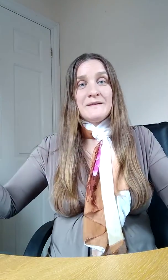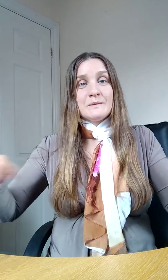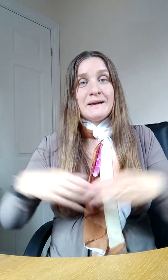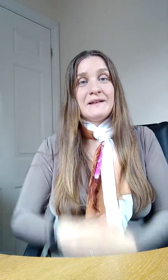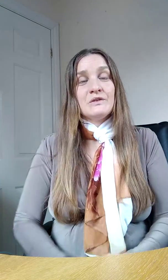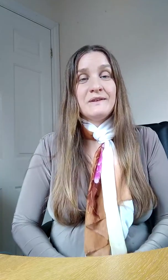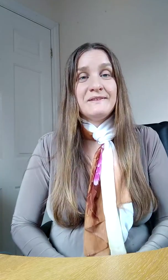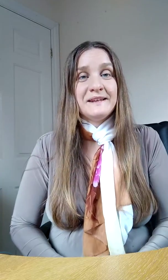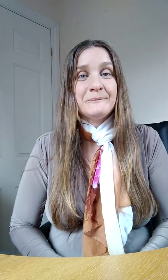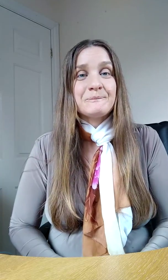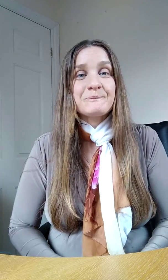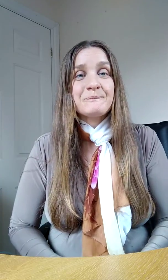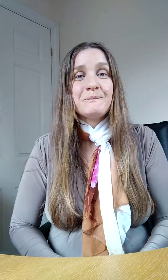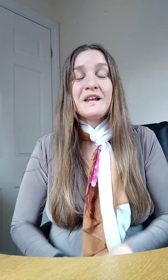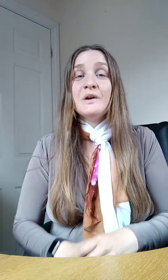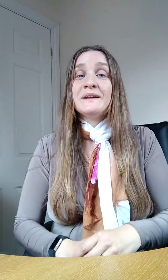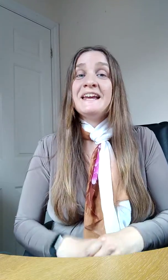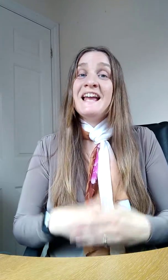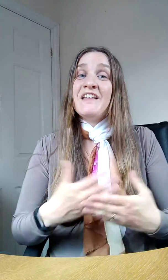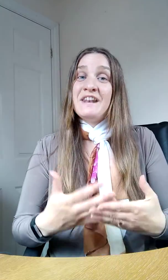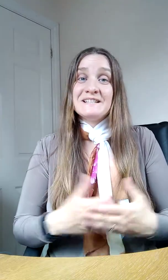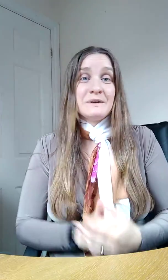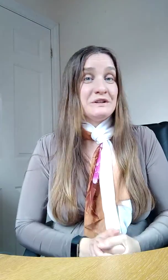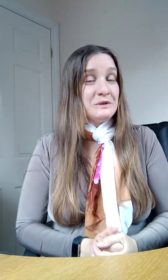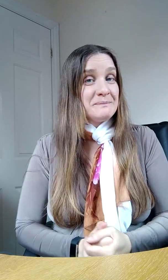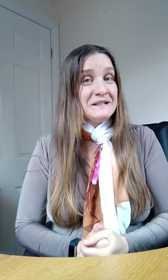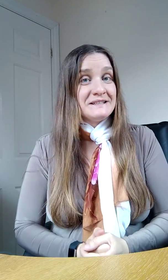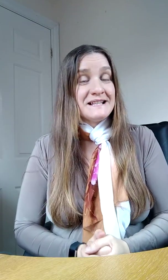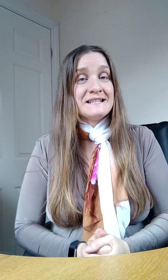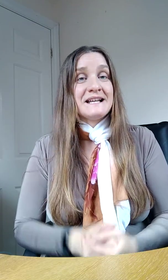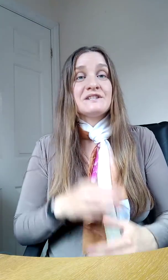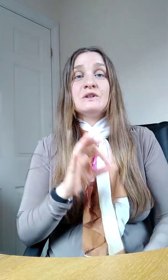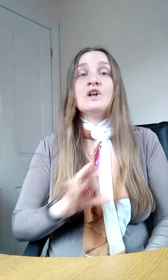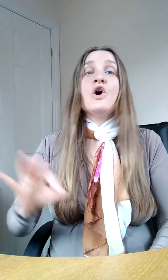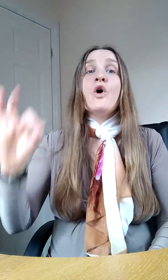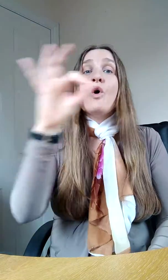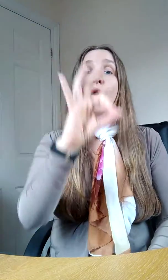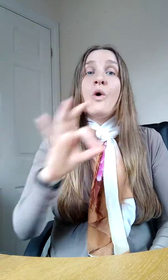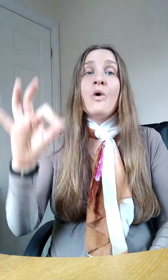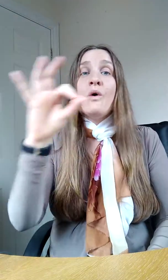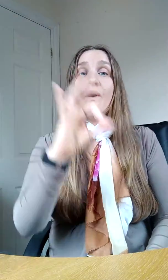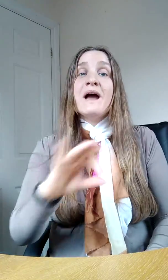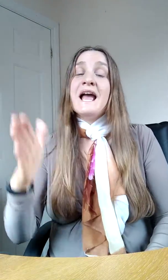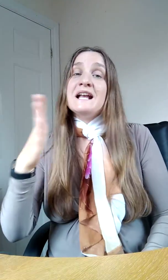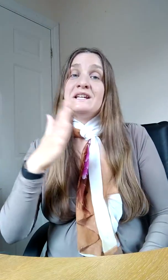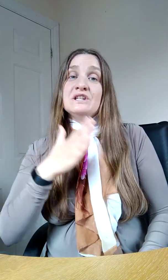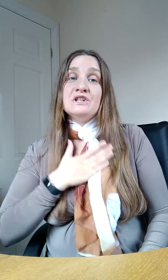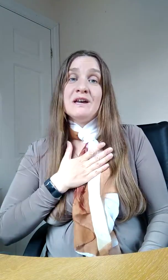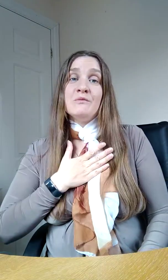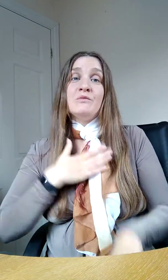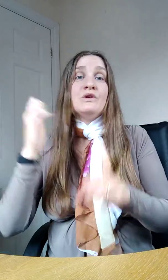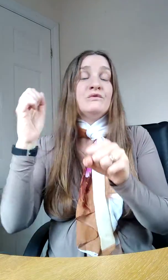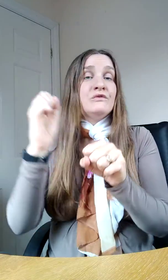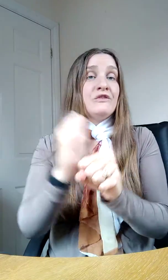with my hands for the sea. Okay, the next thing we're going to do is build a sandcastle. Oh, j'aime